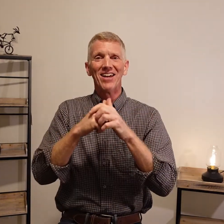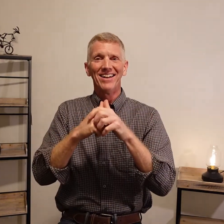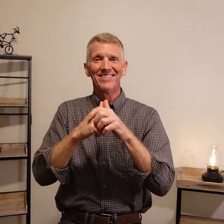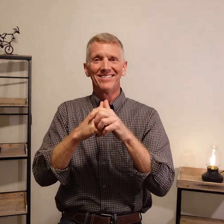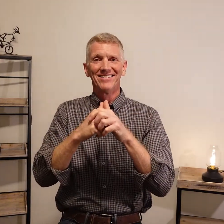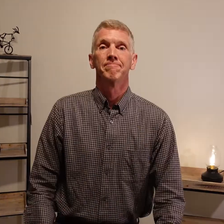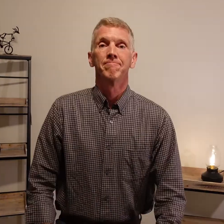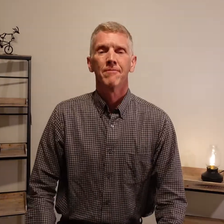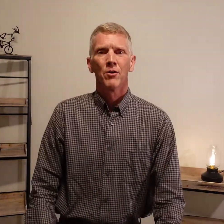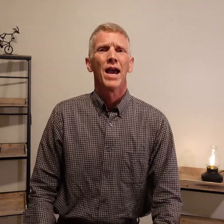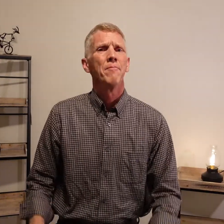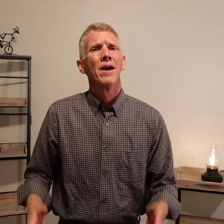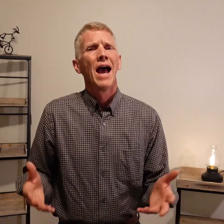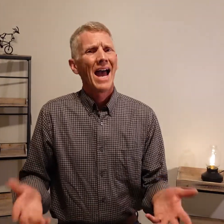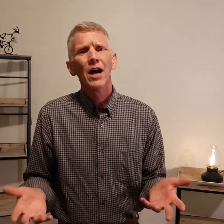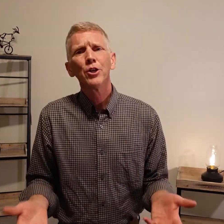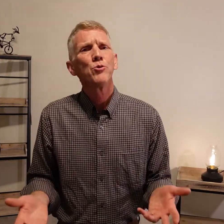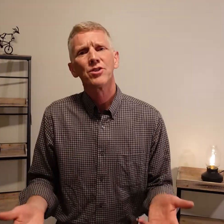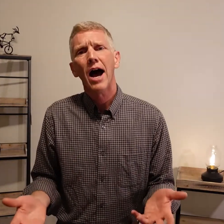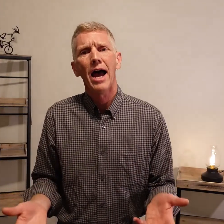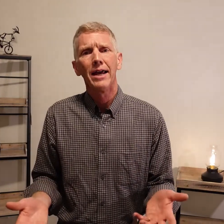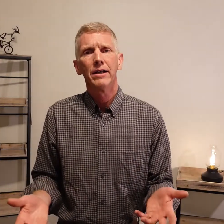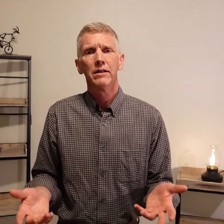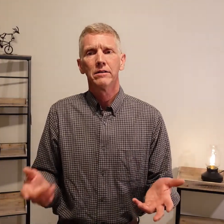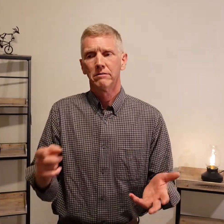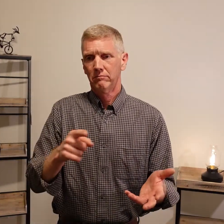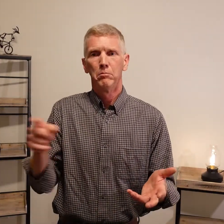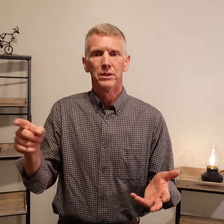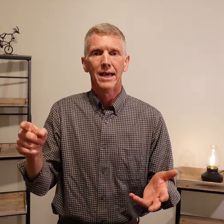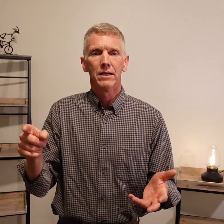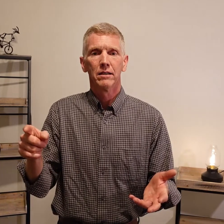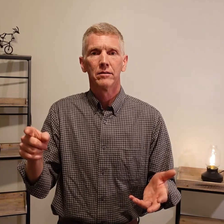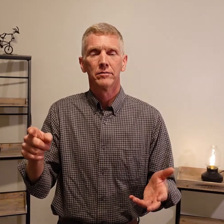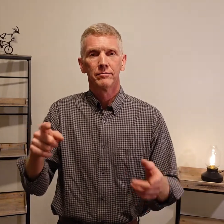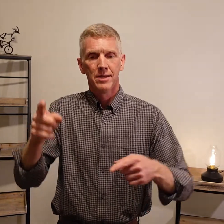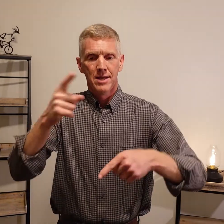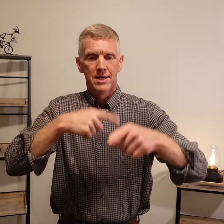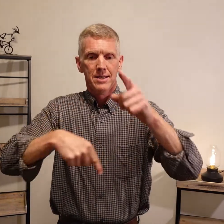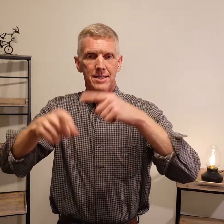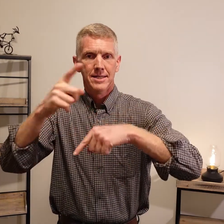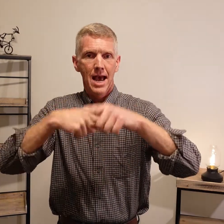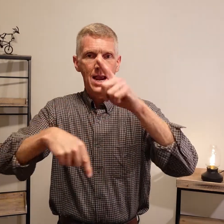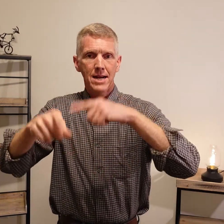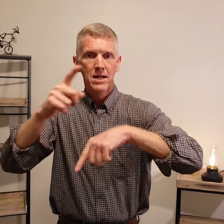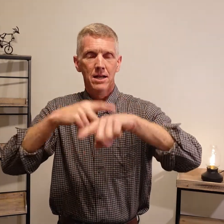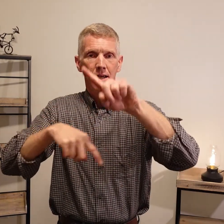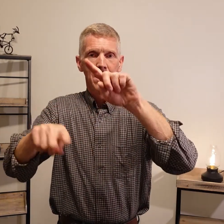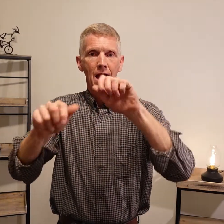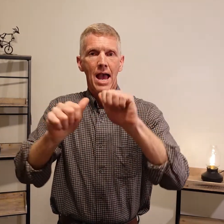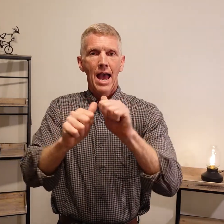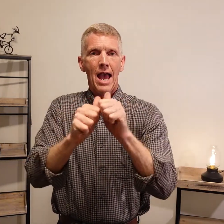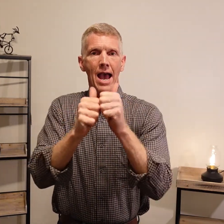set. Okay, how do you sign blank? Sign,